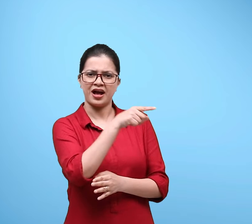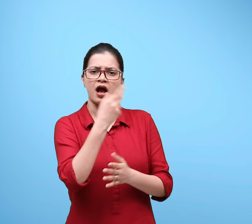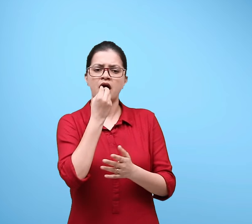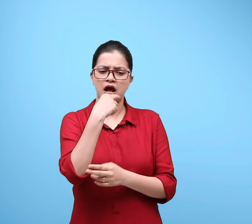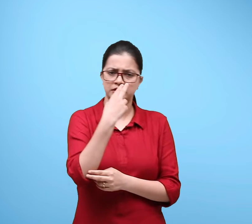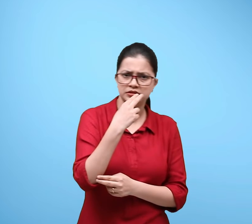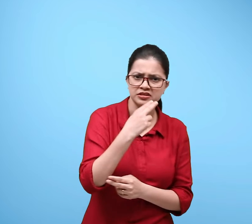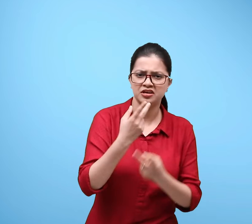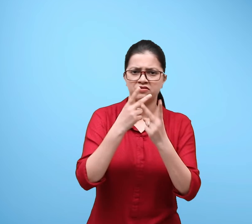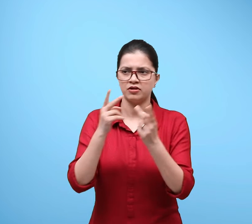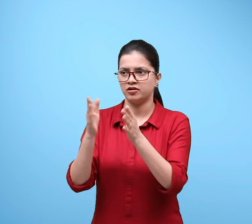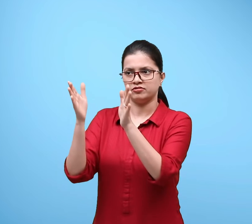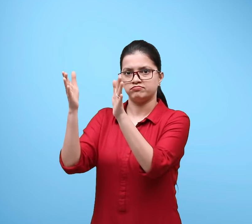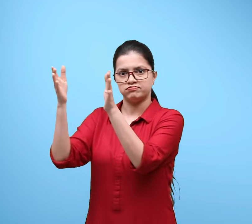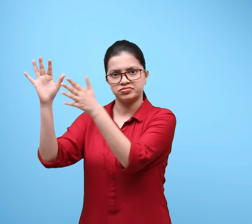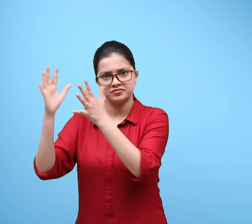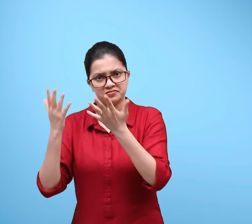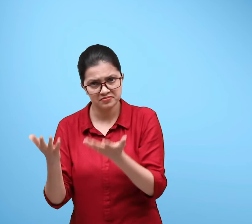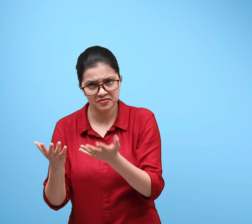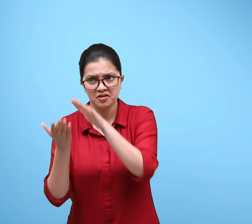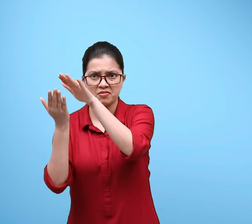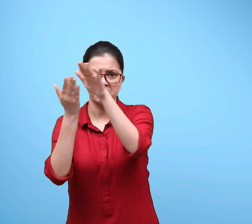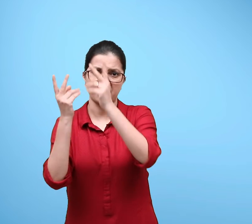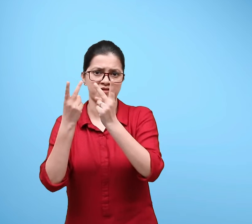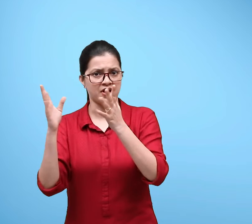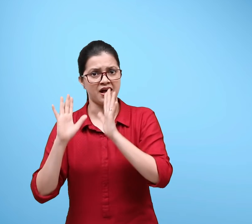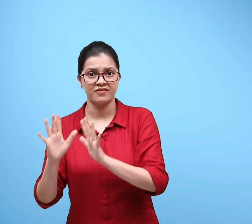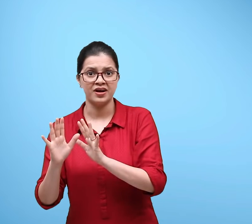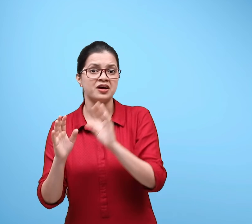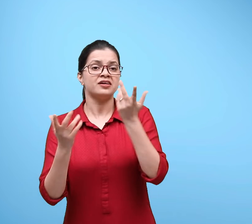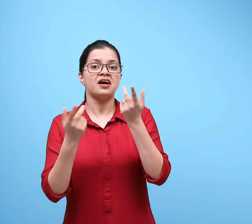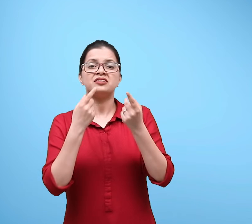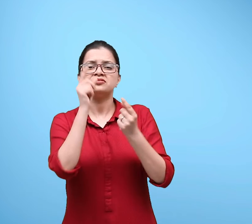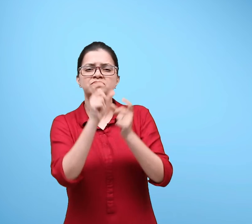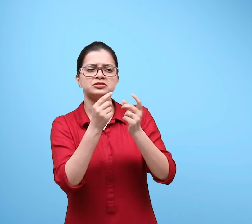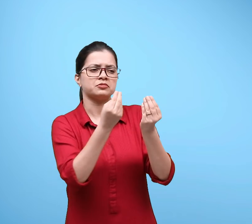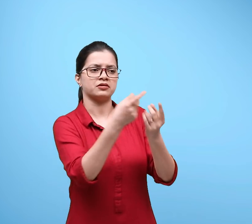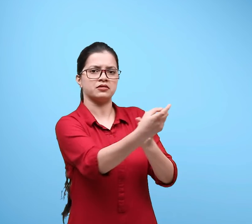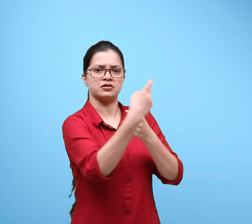Similarly, a grocer usually keeps all type of biscuits at one corner of his shop,